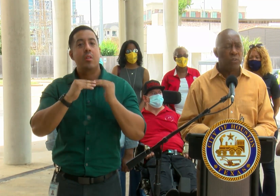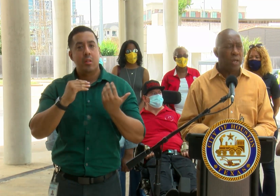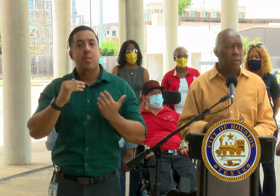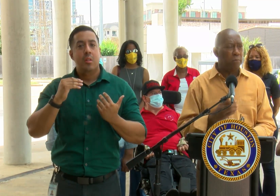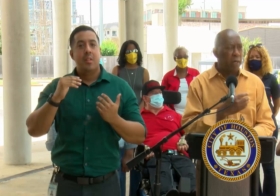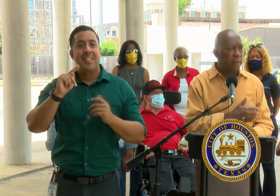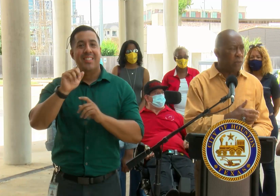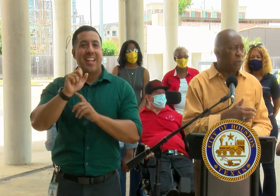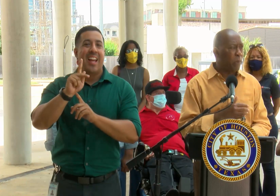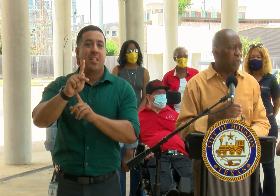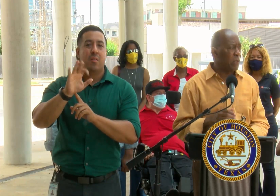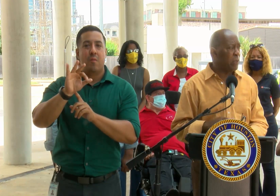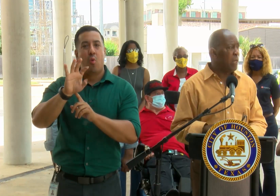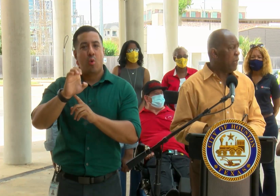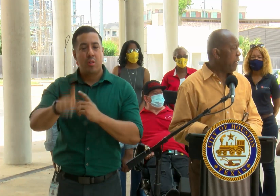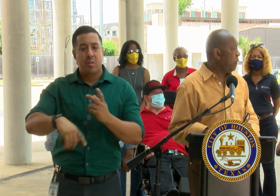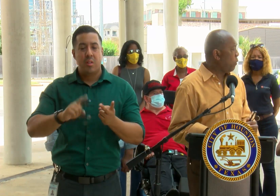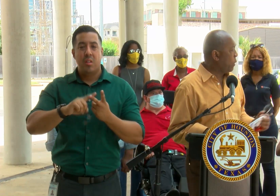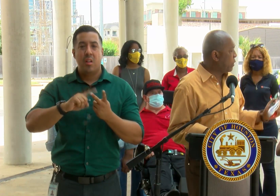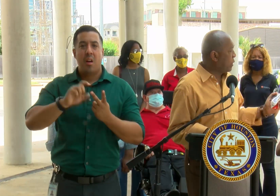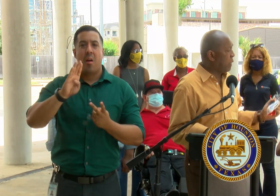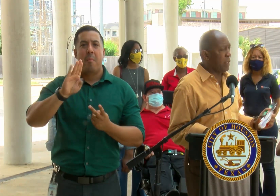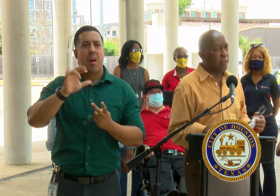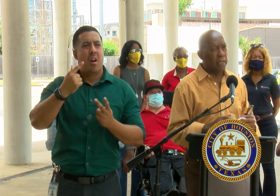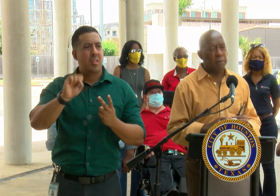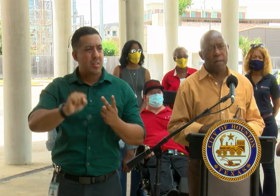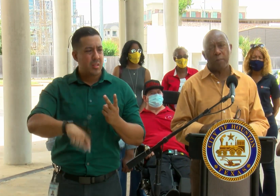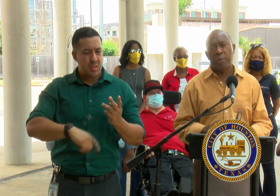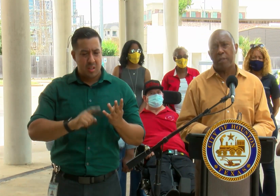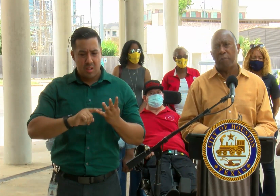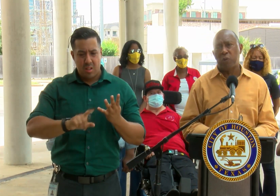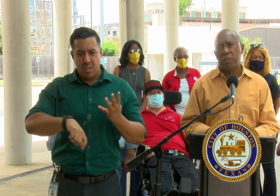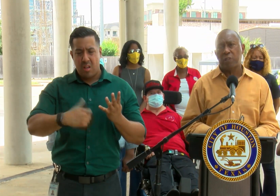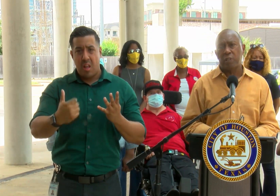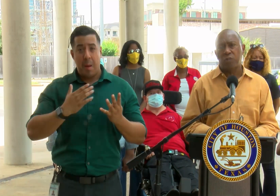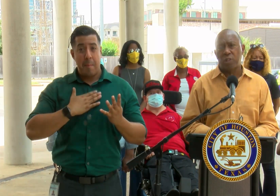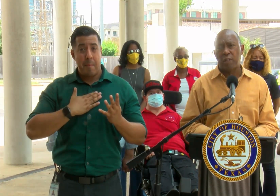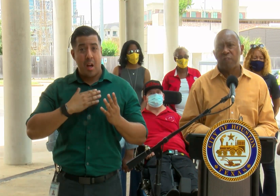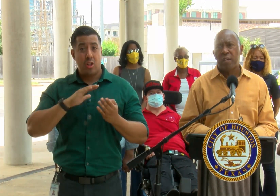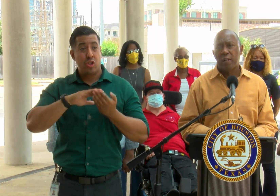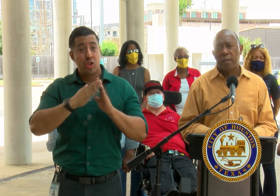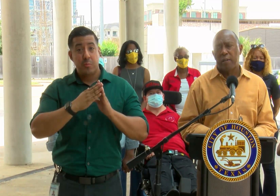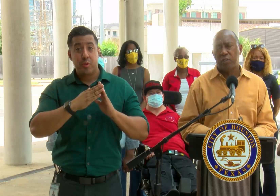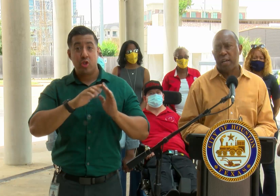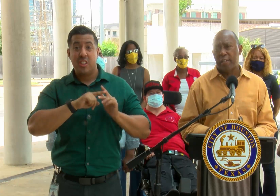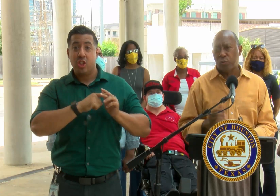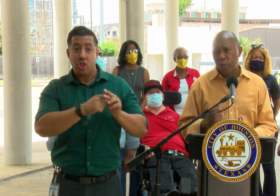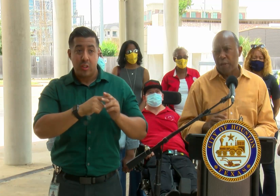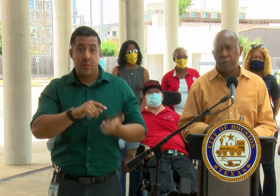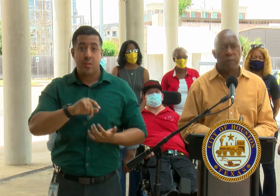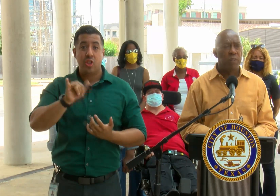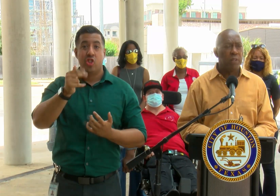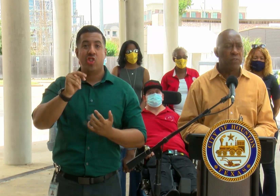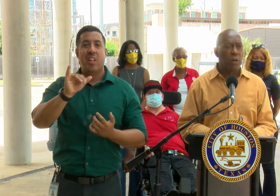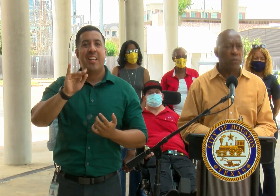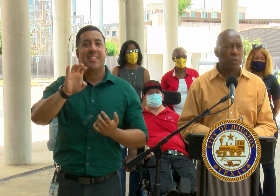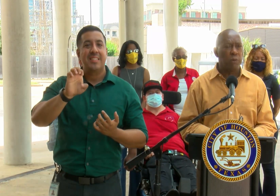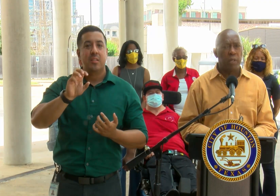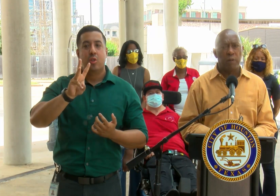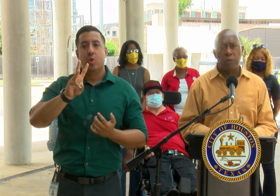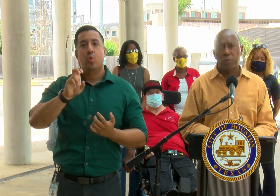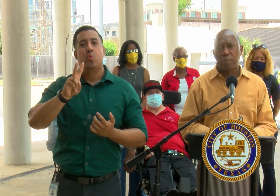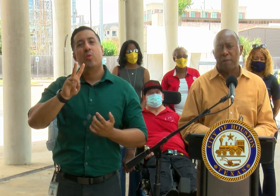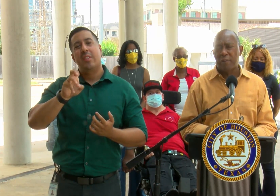Force. Shannon Buggs is present with us, that lead my Complete Communities Initiative. Janice Weaver is